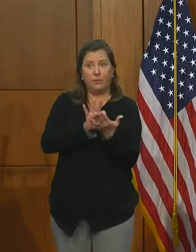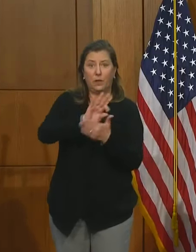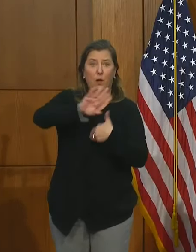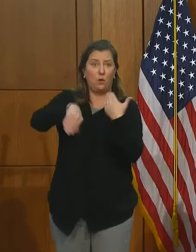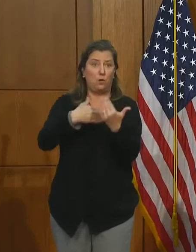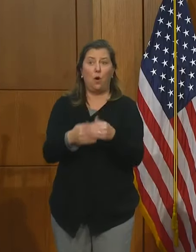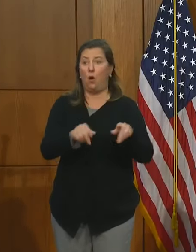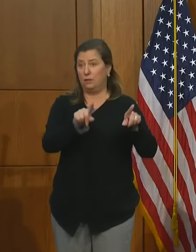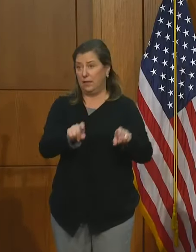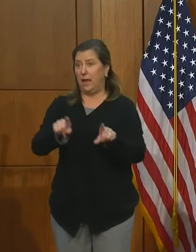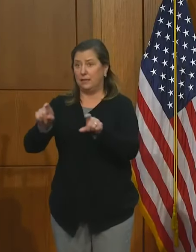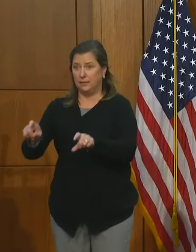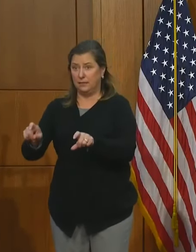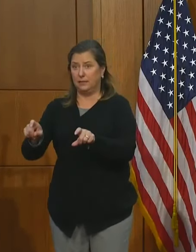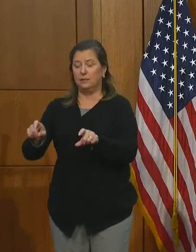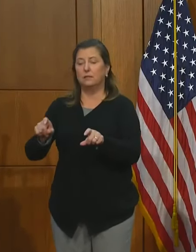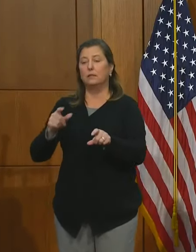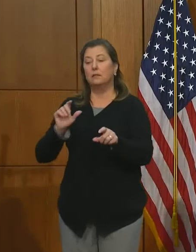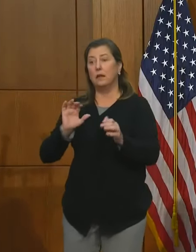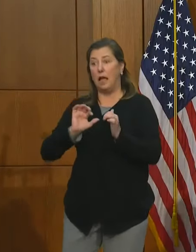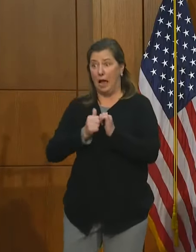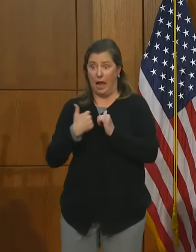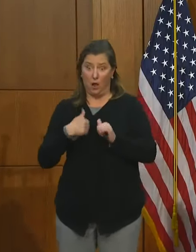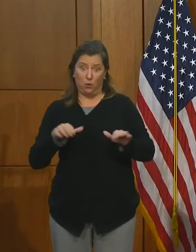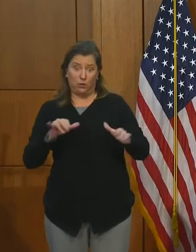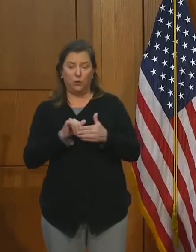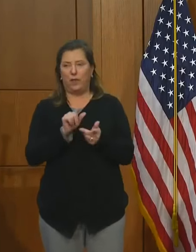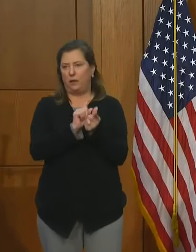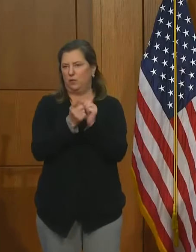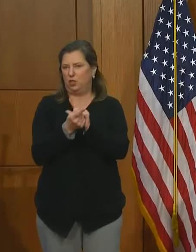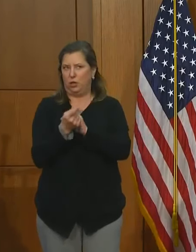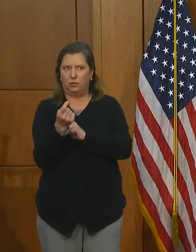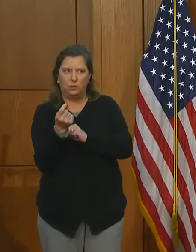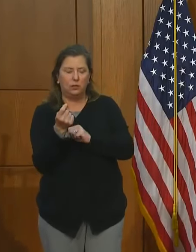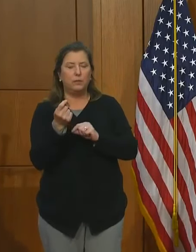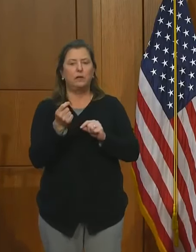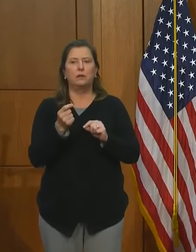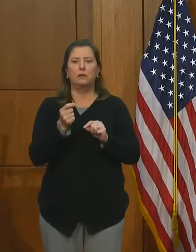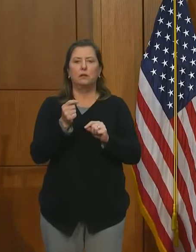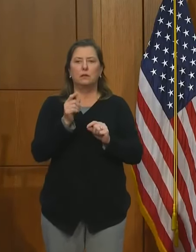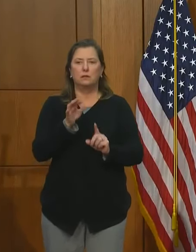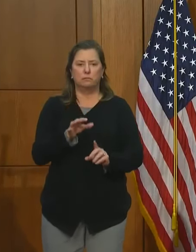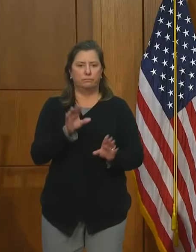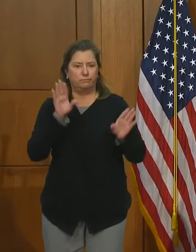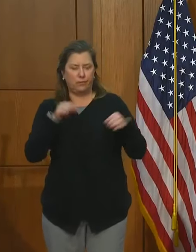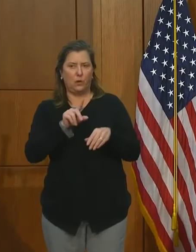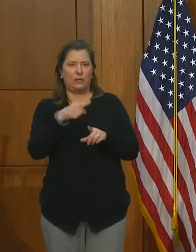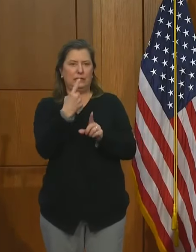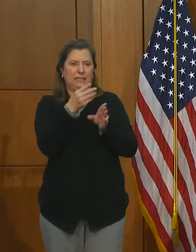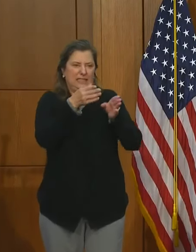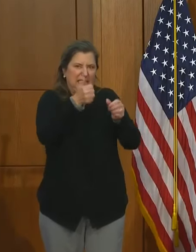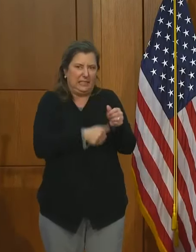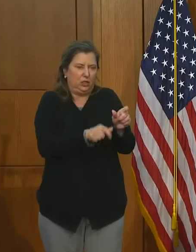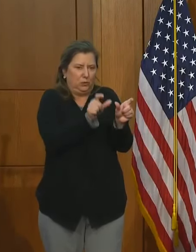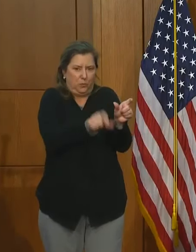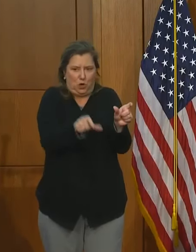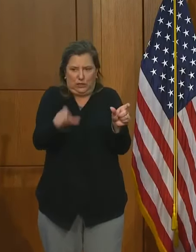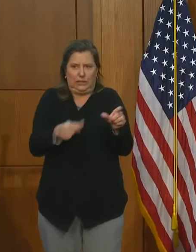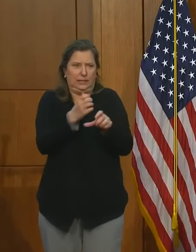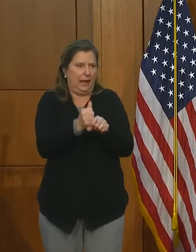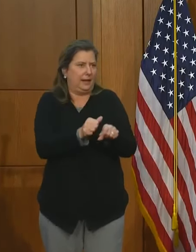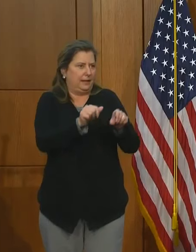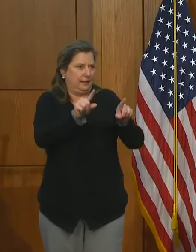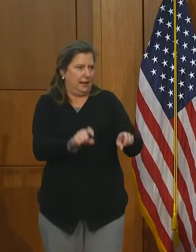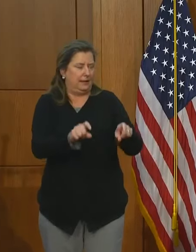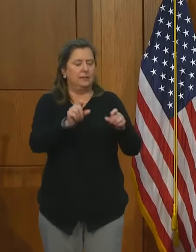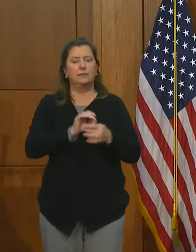tests as, and changed our methodology from just looking at the unique people who were being tested.